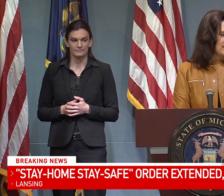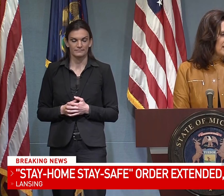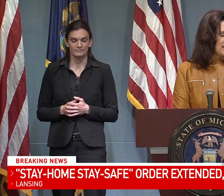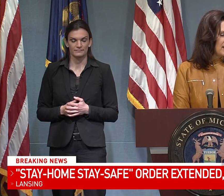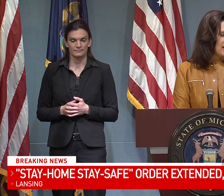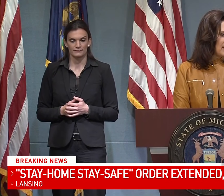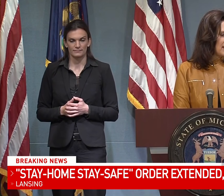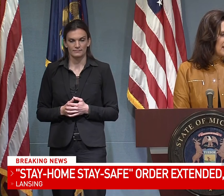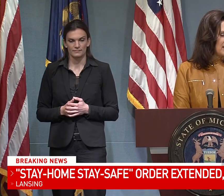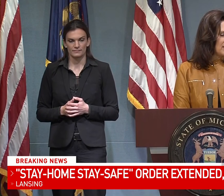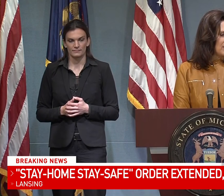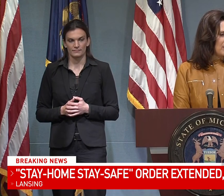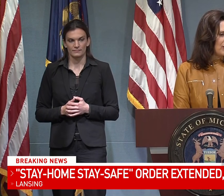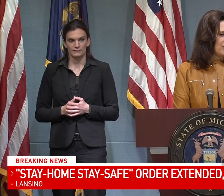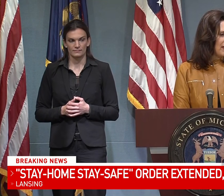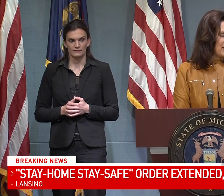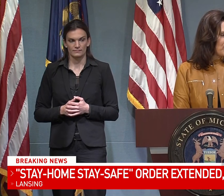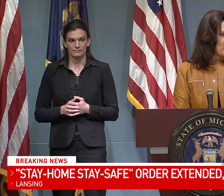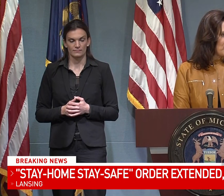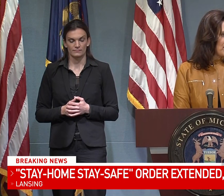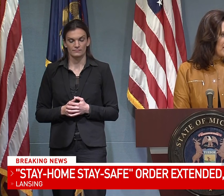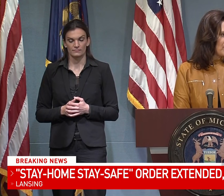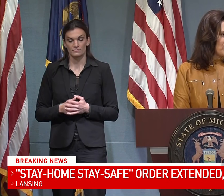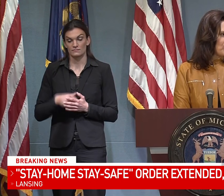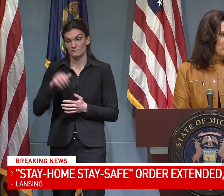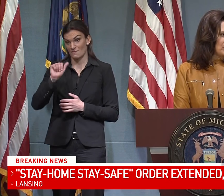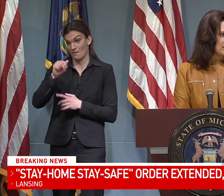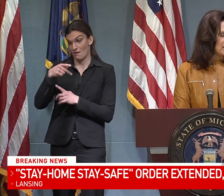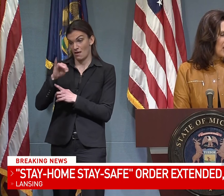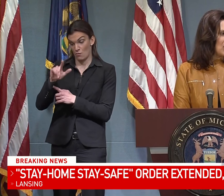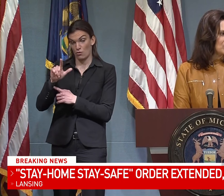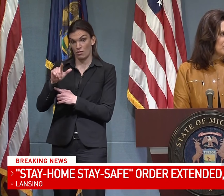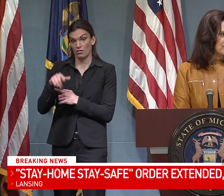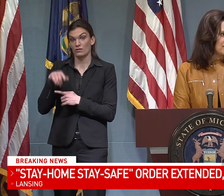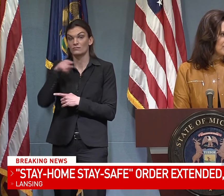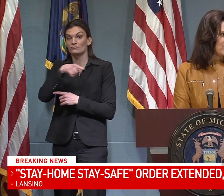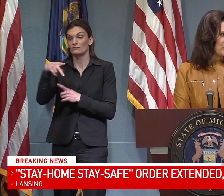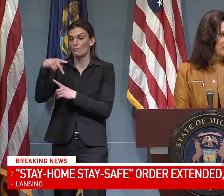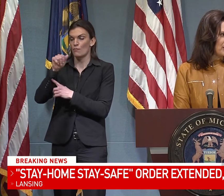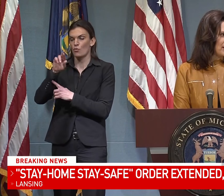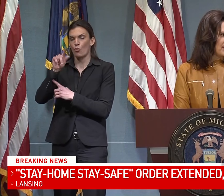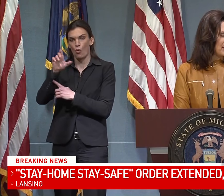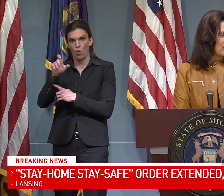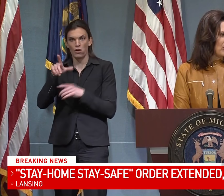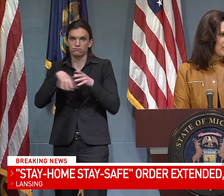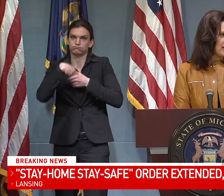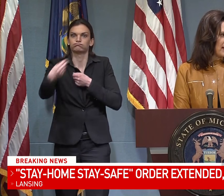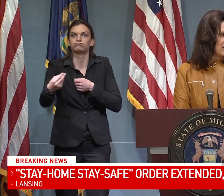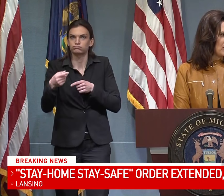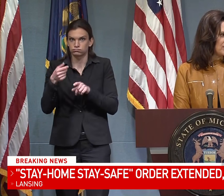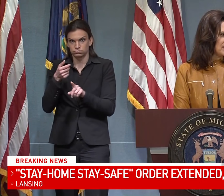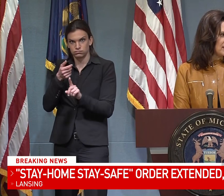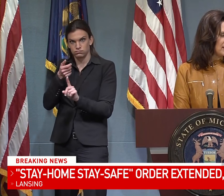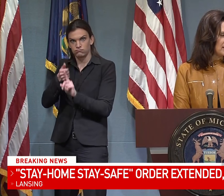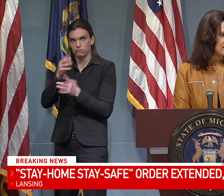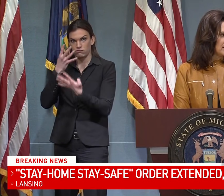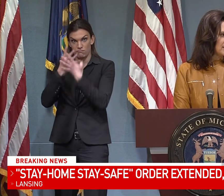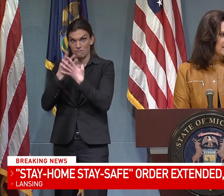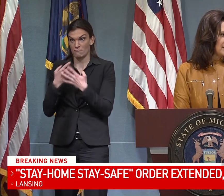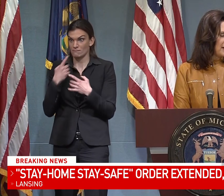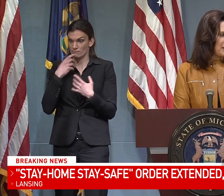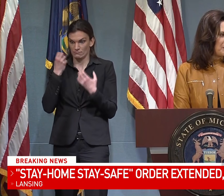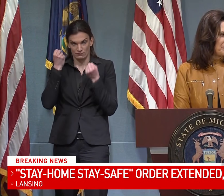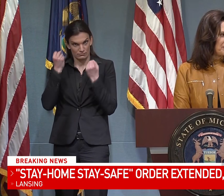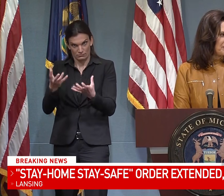that in the month of April, we have paroled hundreds of people, I think more than any we've seen in